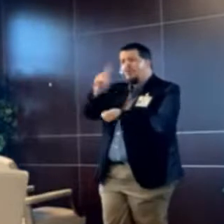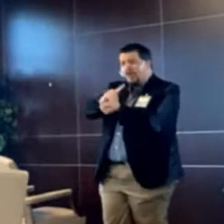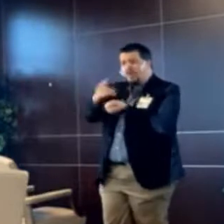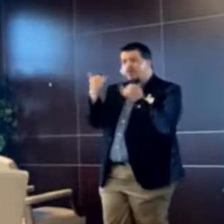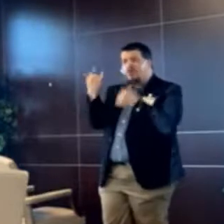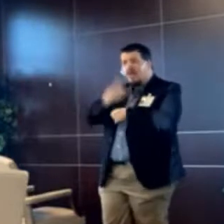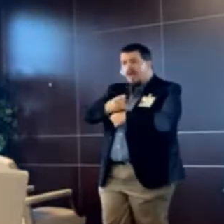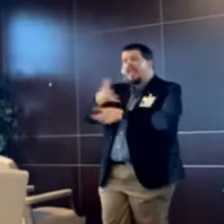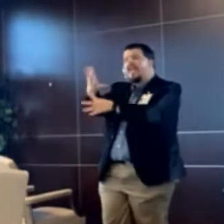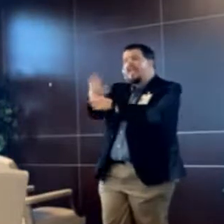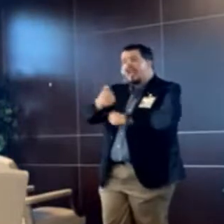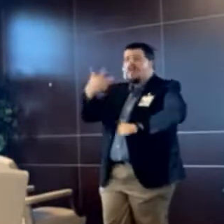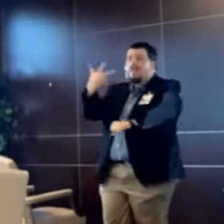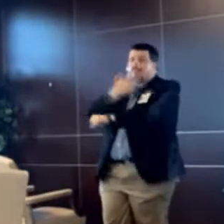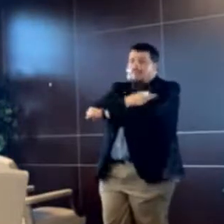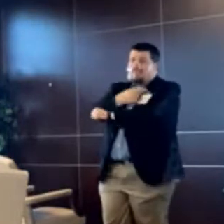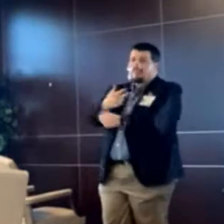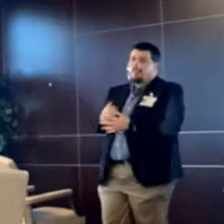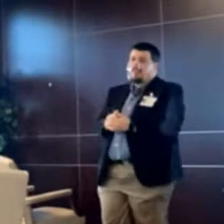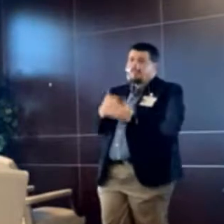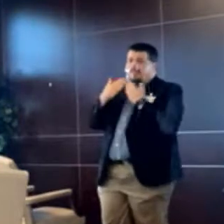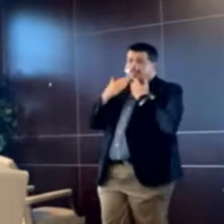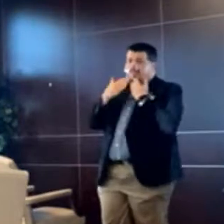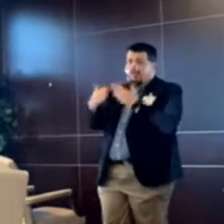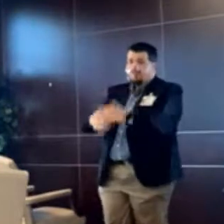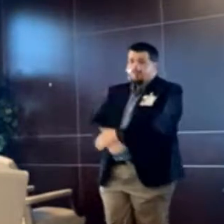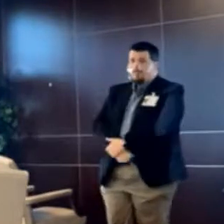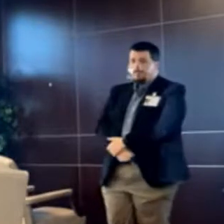today, and get vaccinated. Thank you.